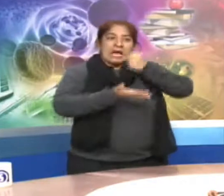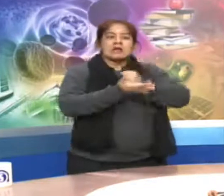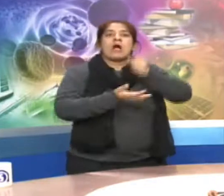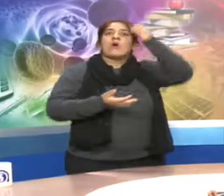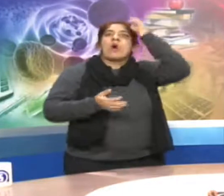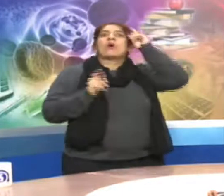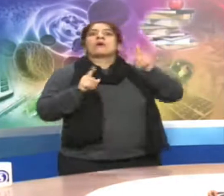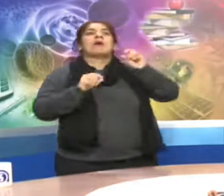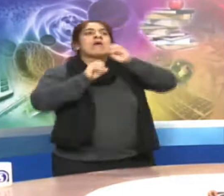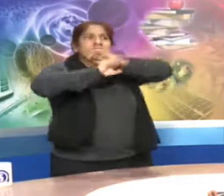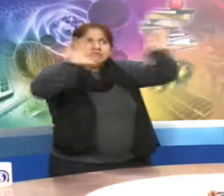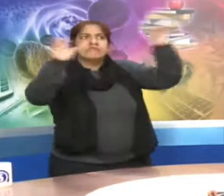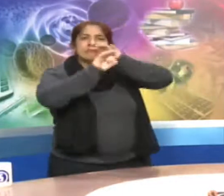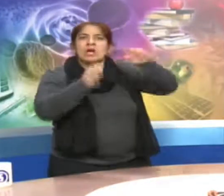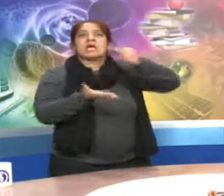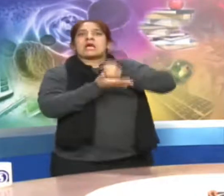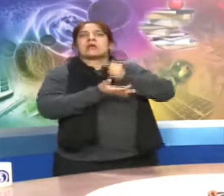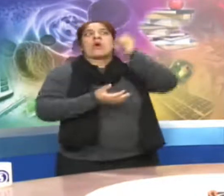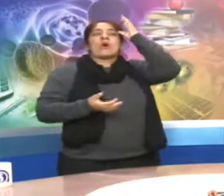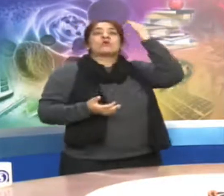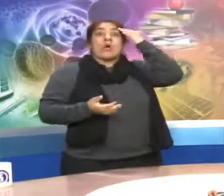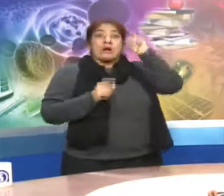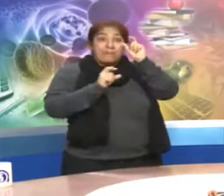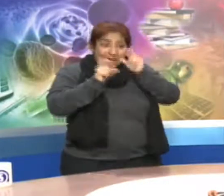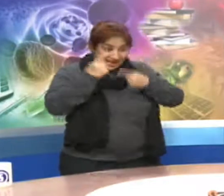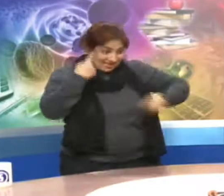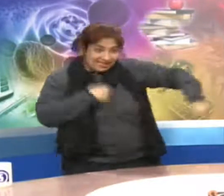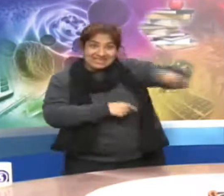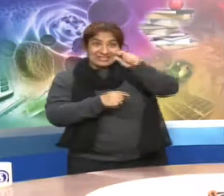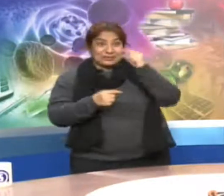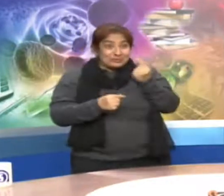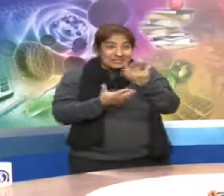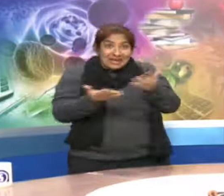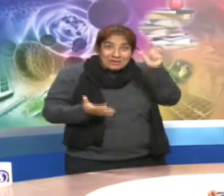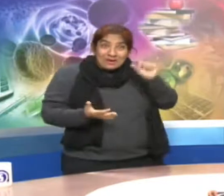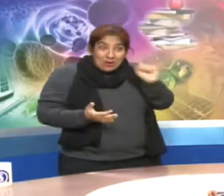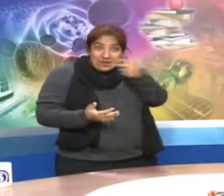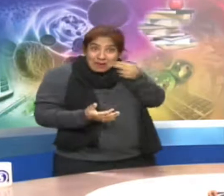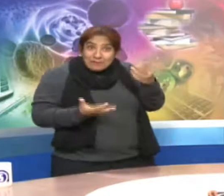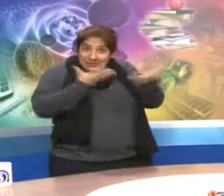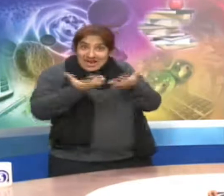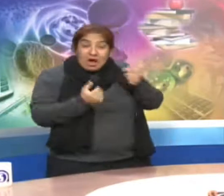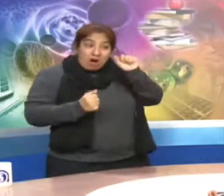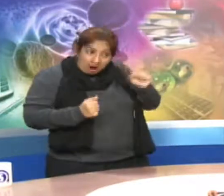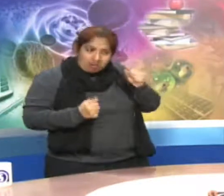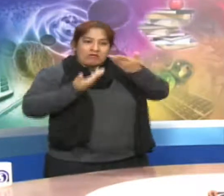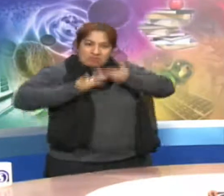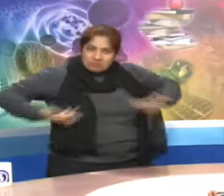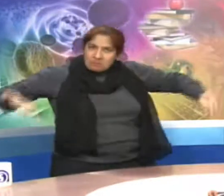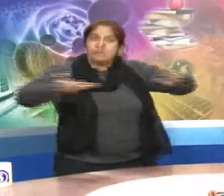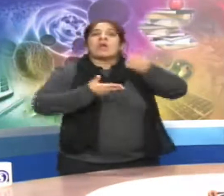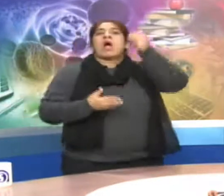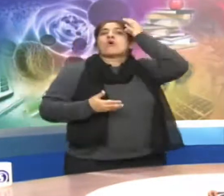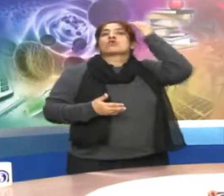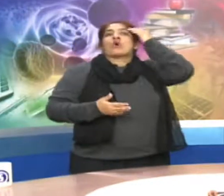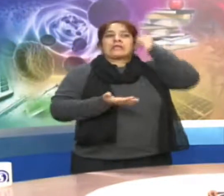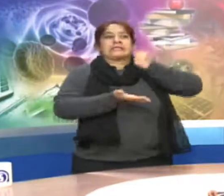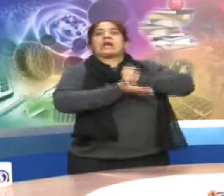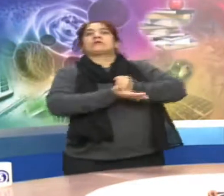Fifth point is awareness about rights. Having to be aware